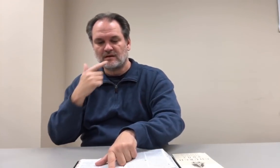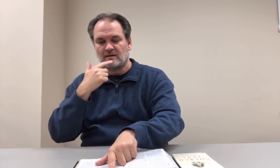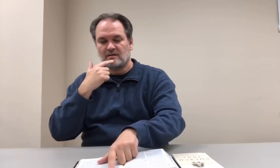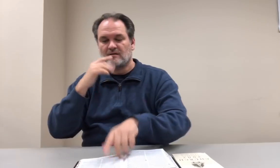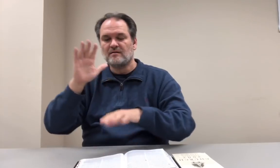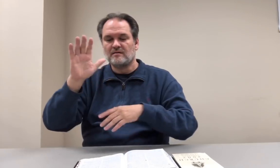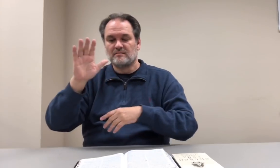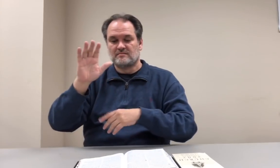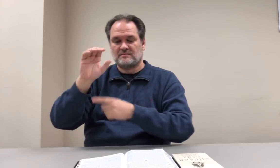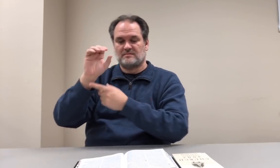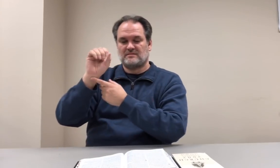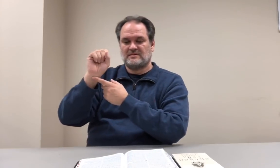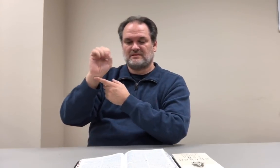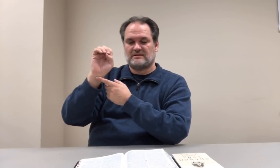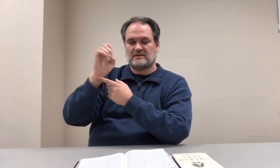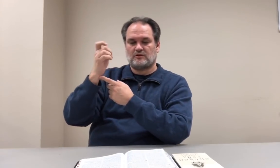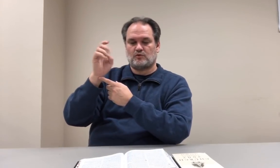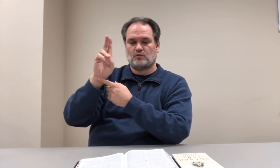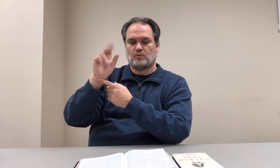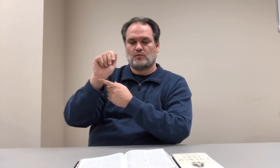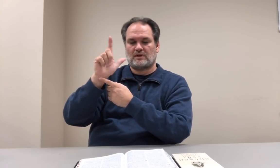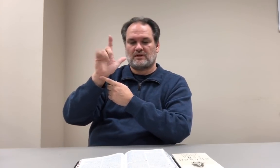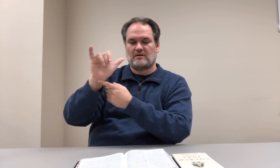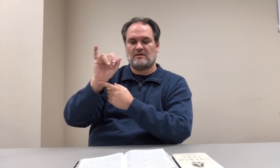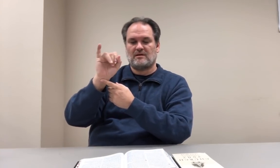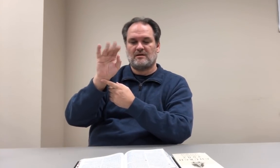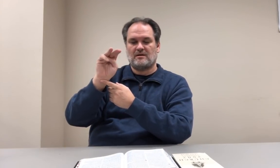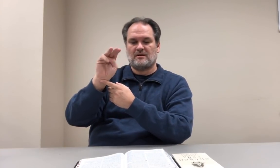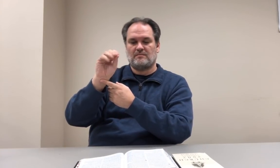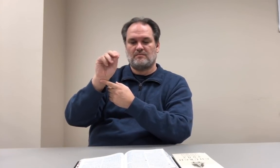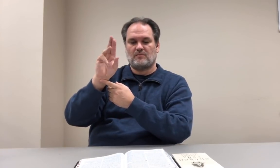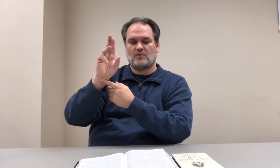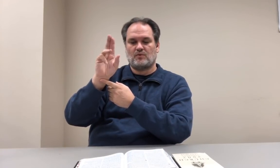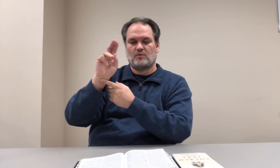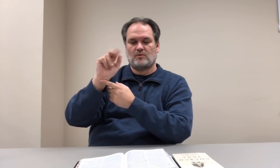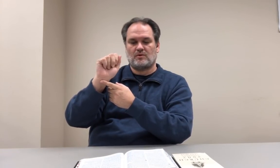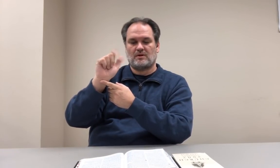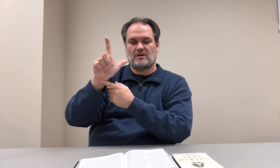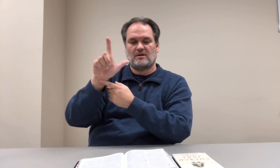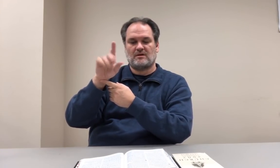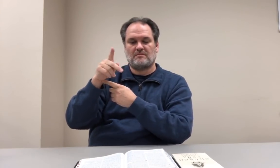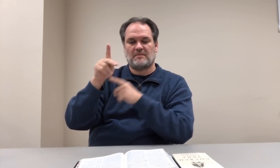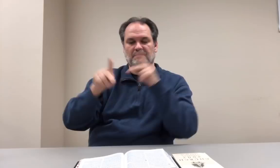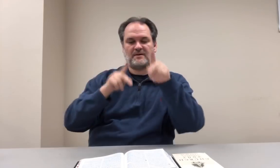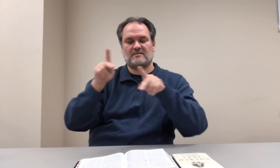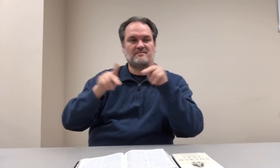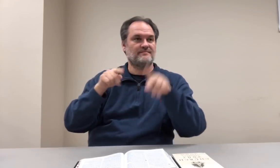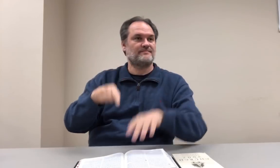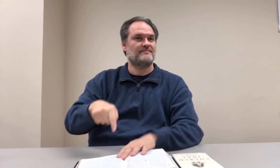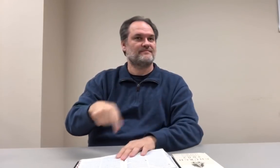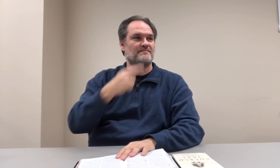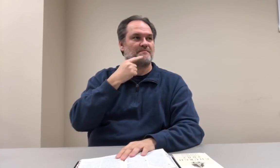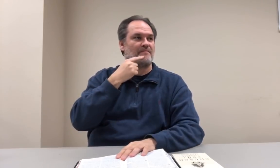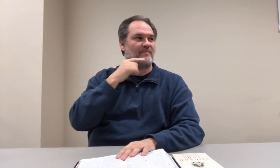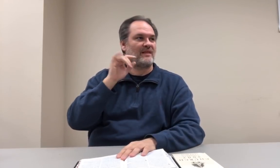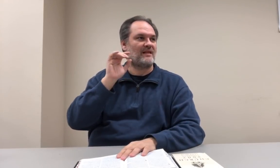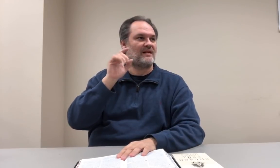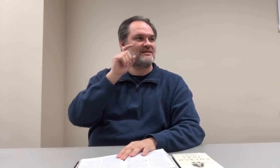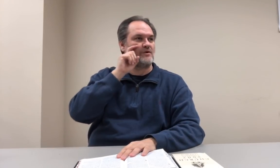in what they are. So God is not finite. So that's all best we can say, and that's infinity, right? And